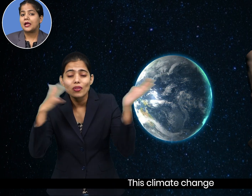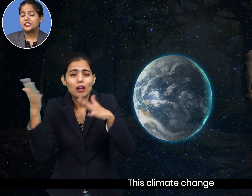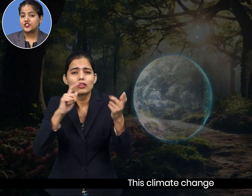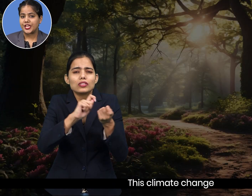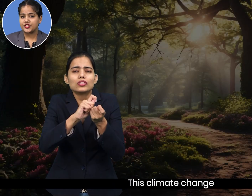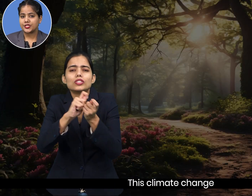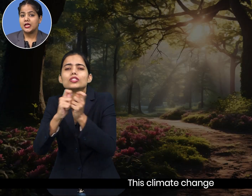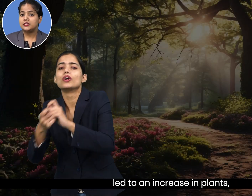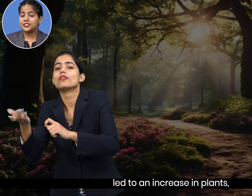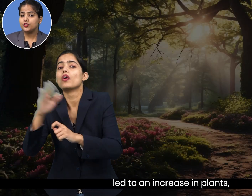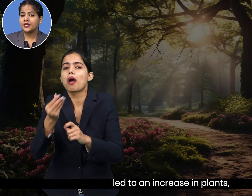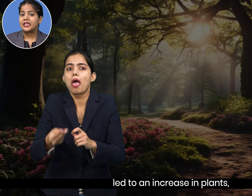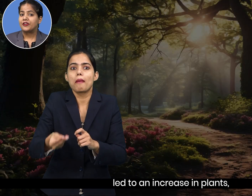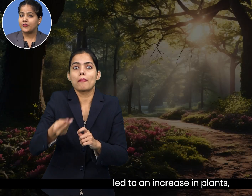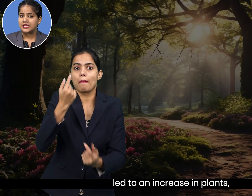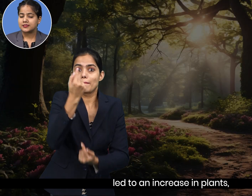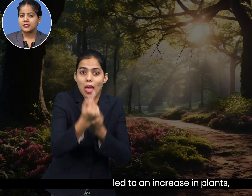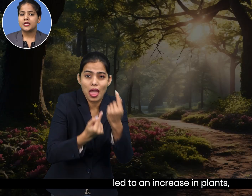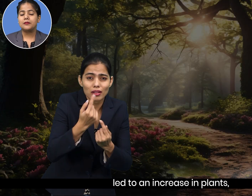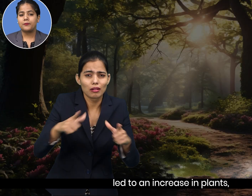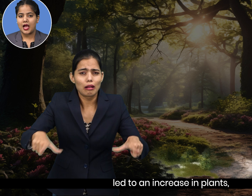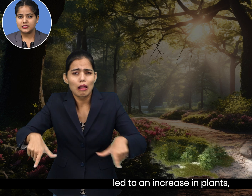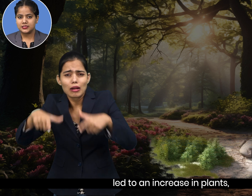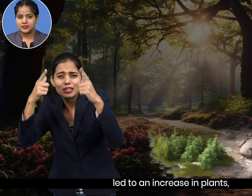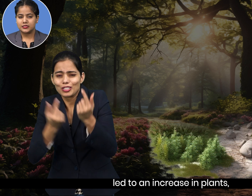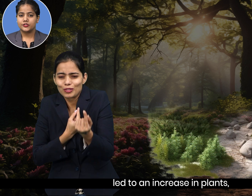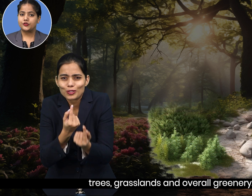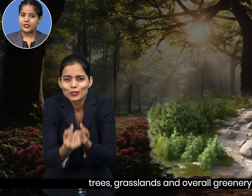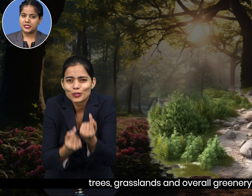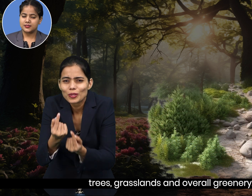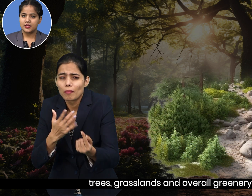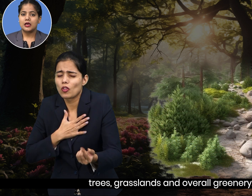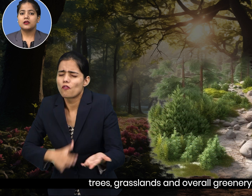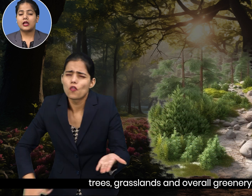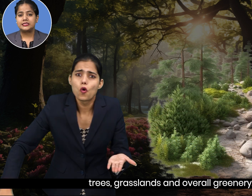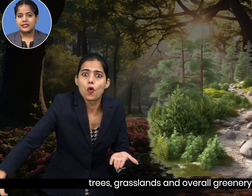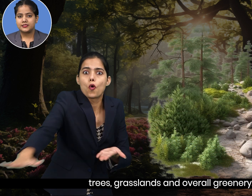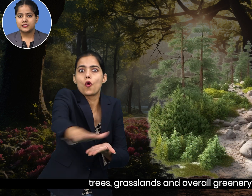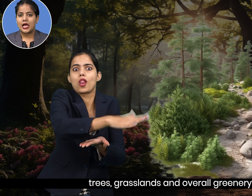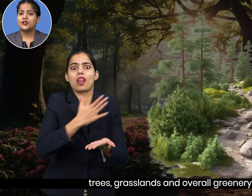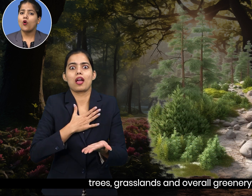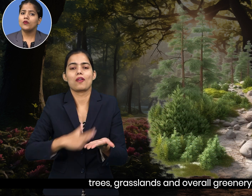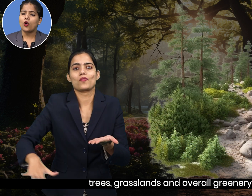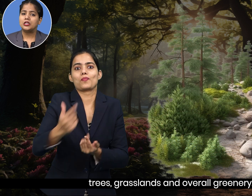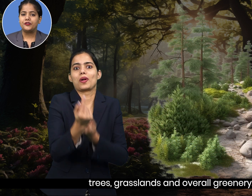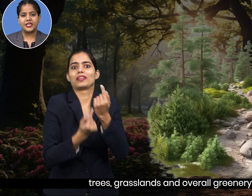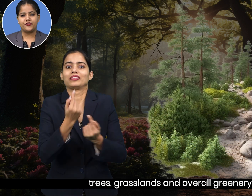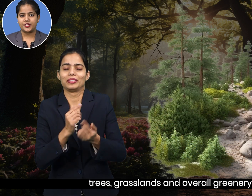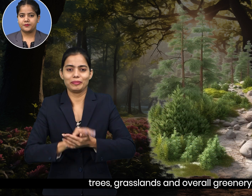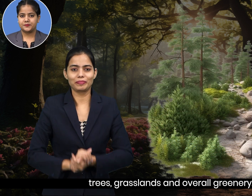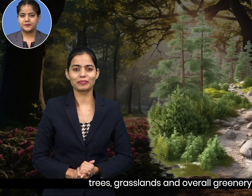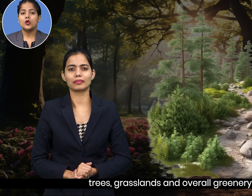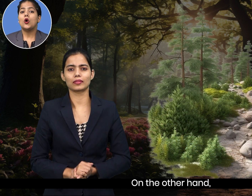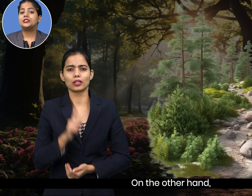This climate change led to an increase in plants, trees, grasslands, and overall